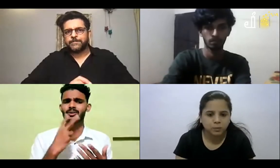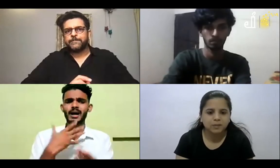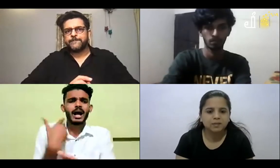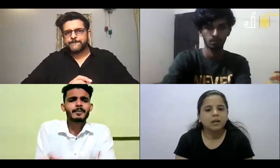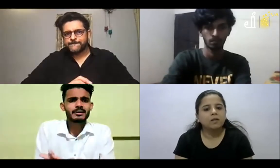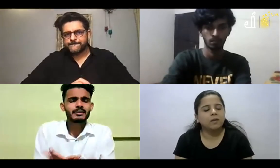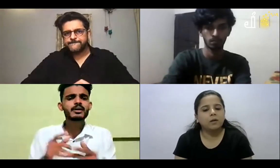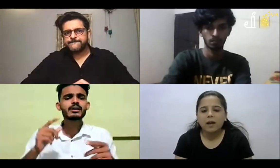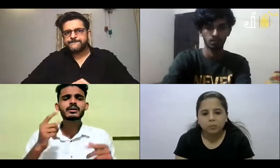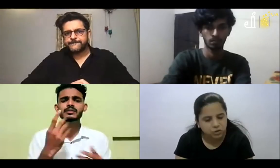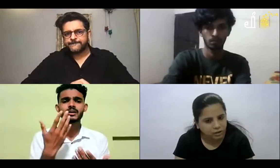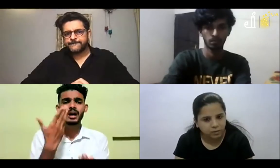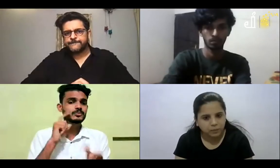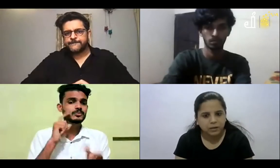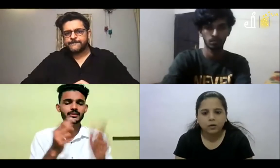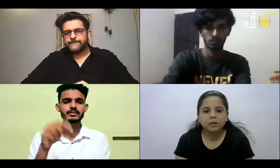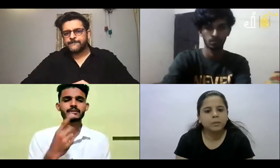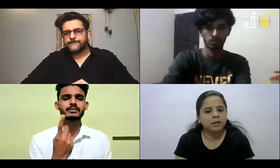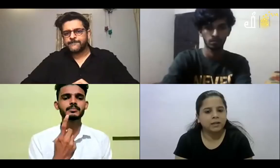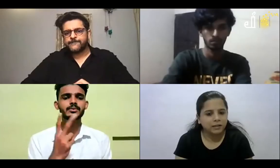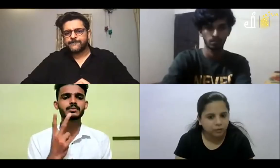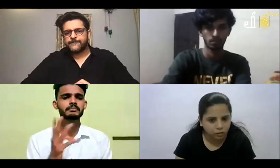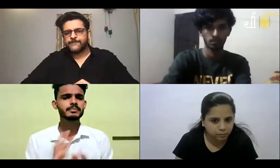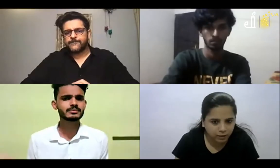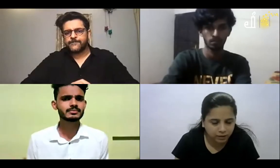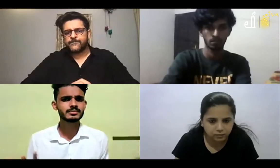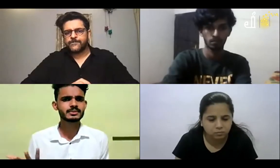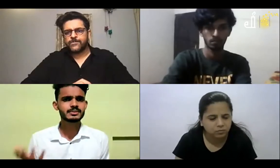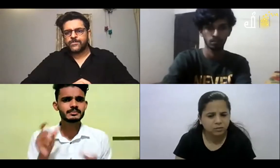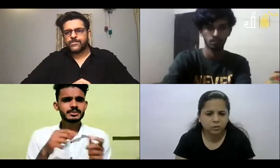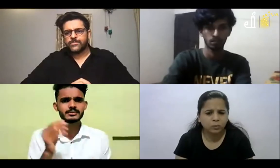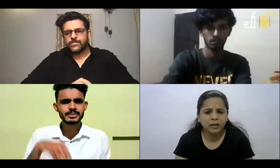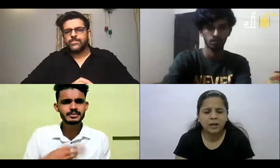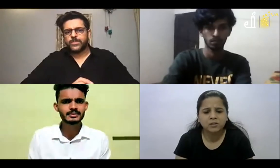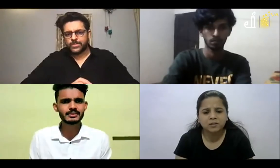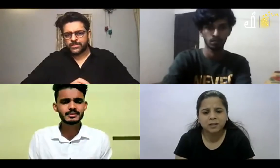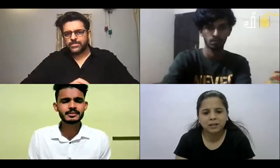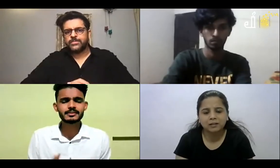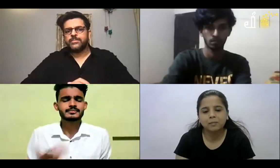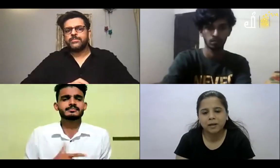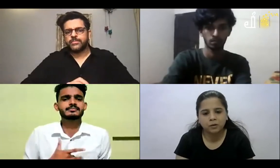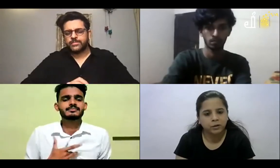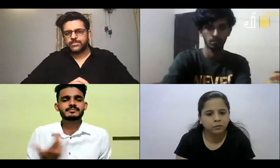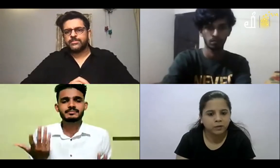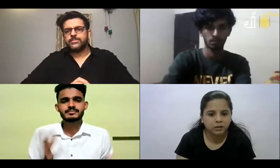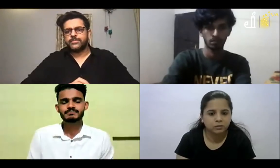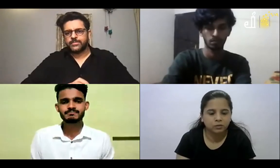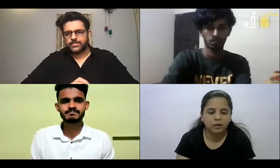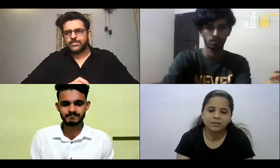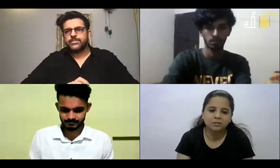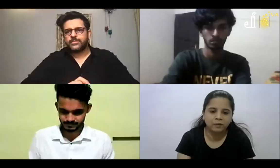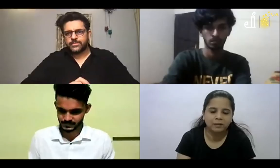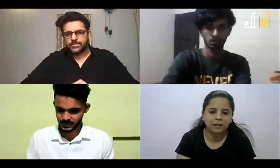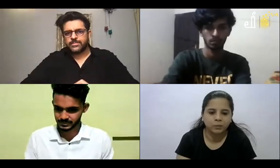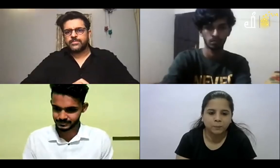business purpose, we are not having much deaf people, and all the people are getting cochlear implant. So we are just getting the minority of it. So